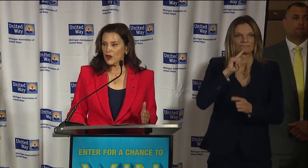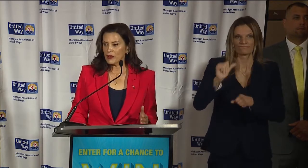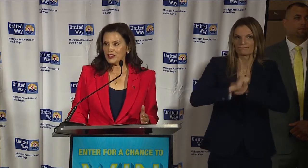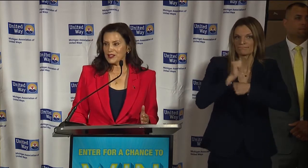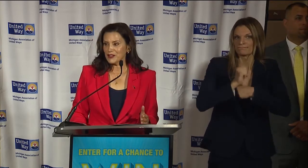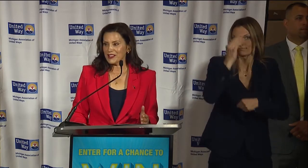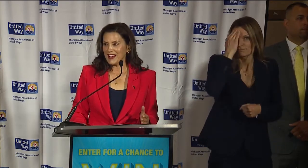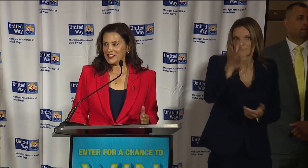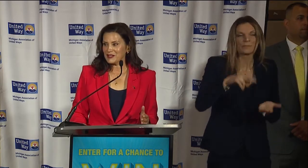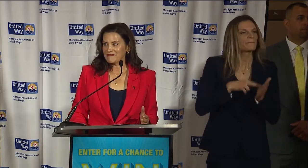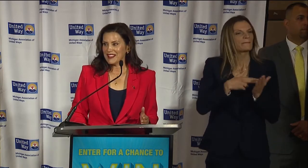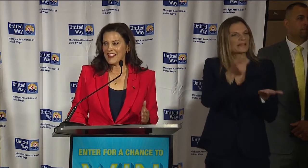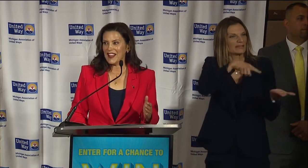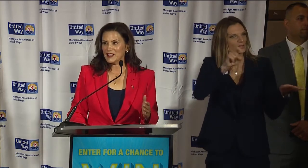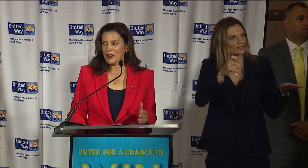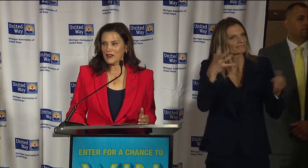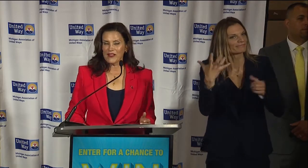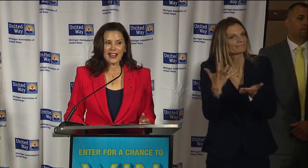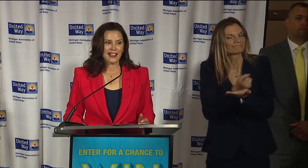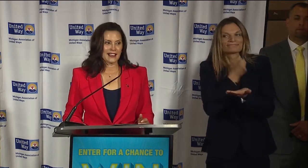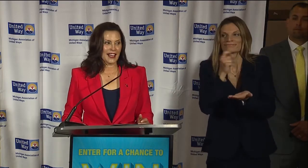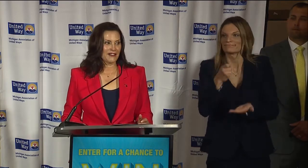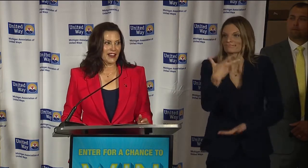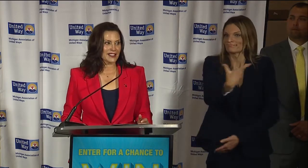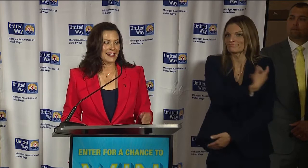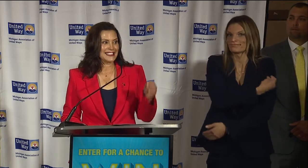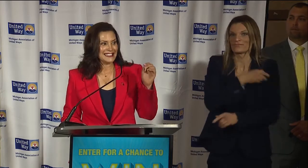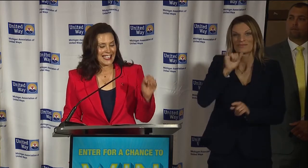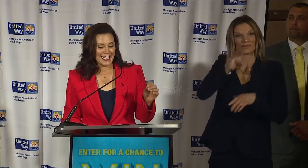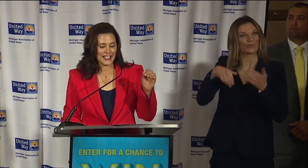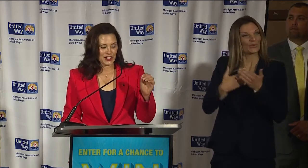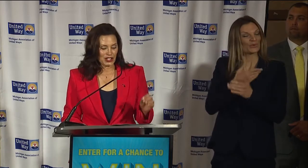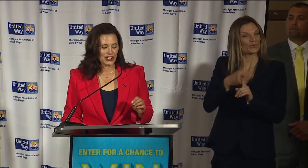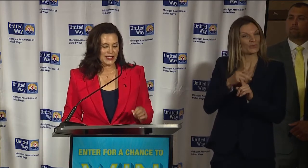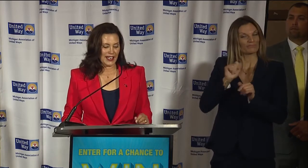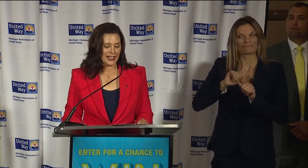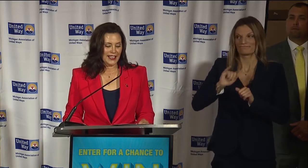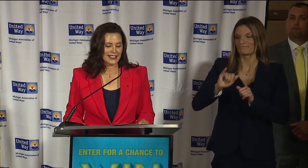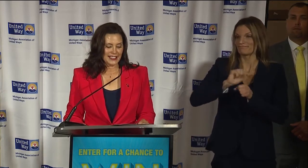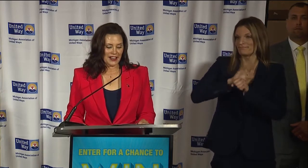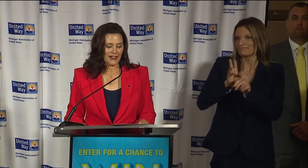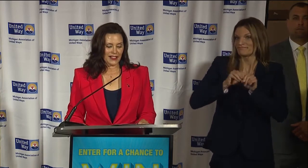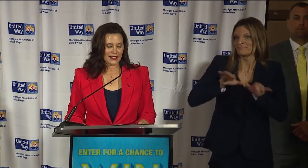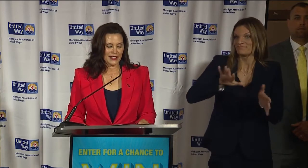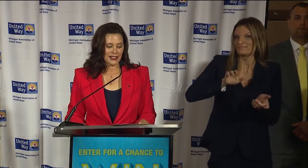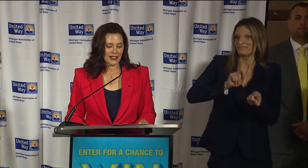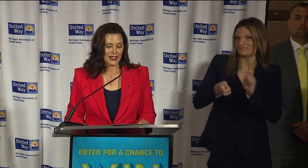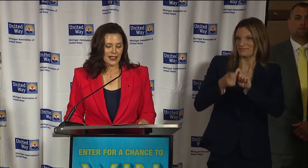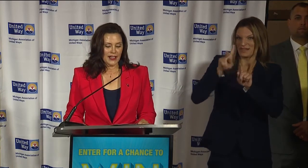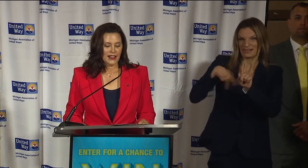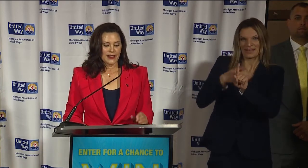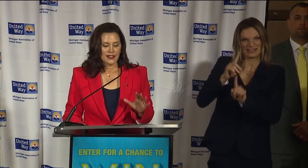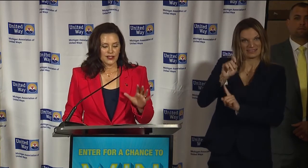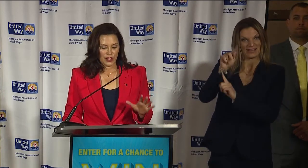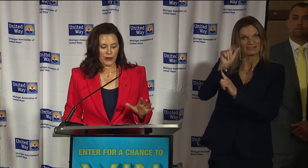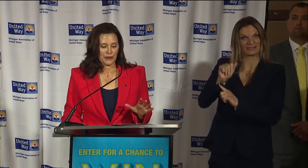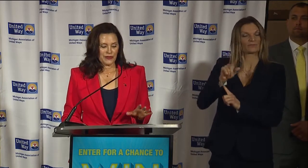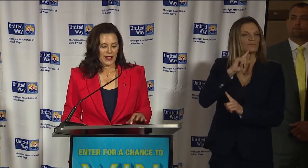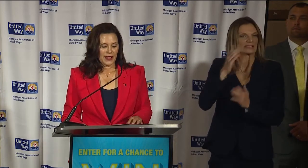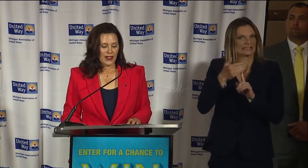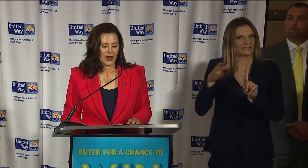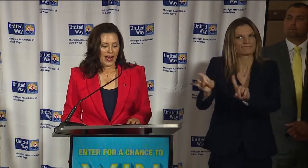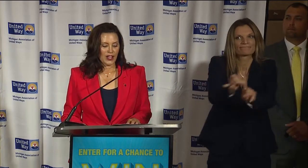It's so much easier to catch. And that's why if you've not yet gotten vaccinated, today is a good day to get vaccinated.